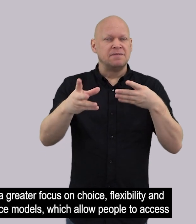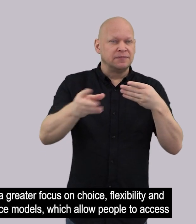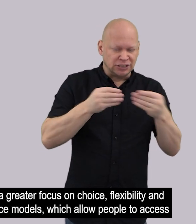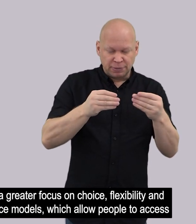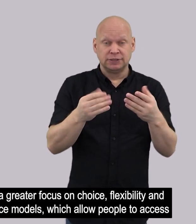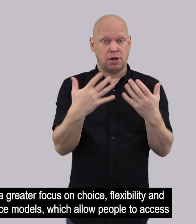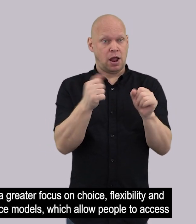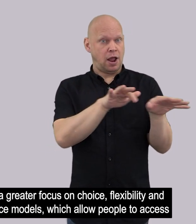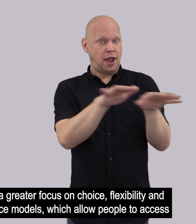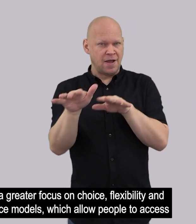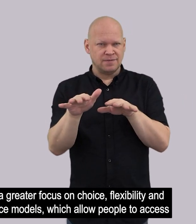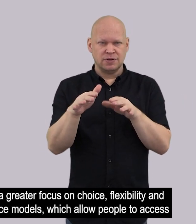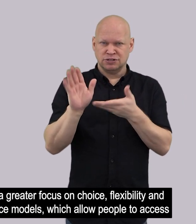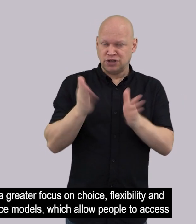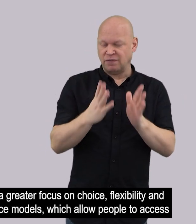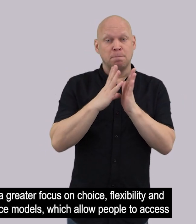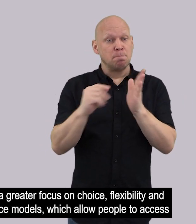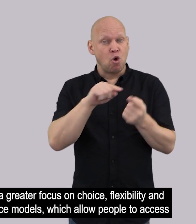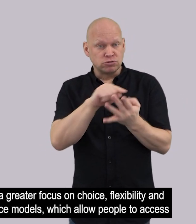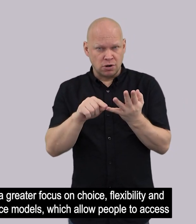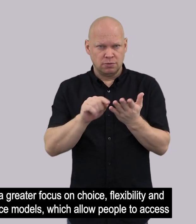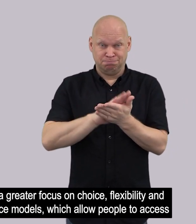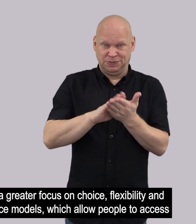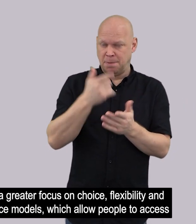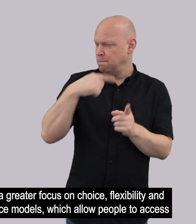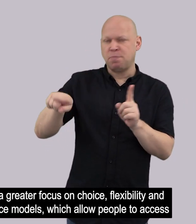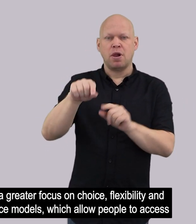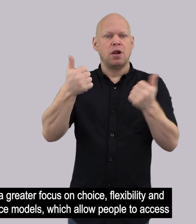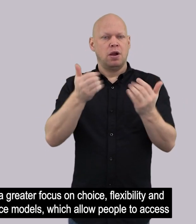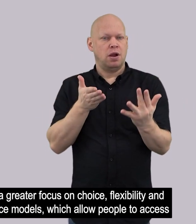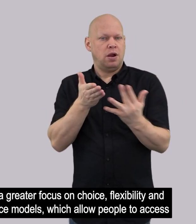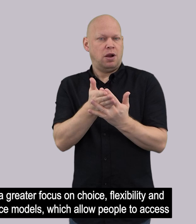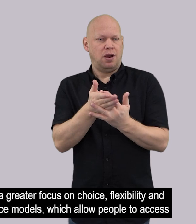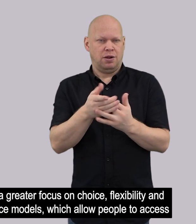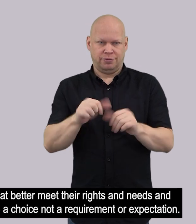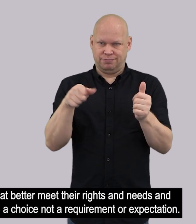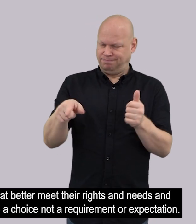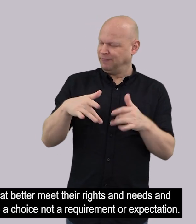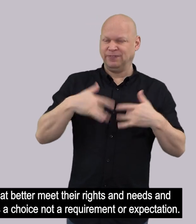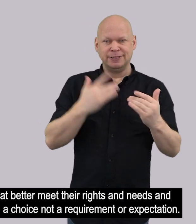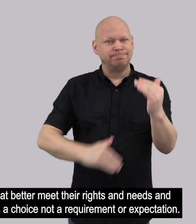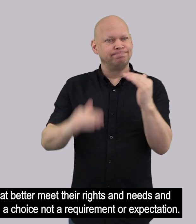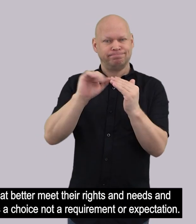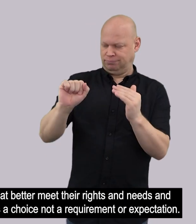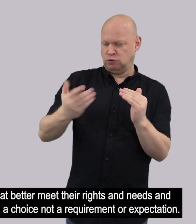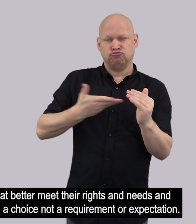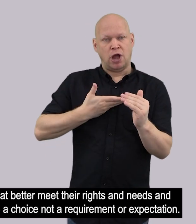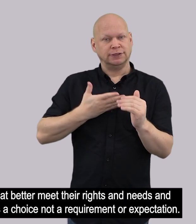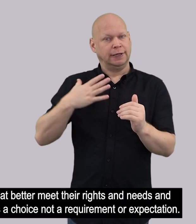choice, flexibility and availability in service models, which allow people to access service in ways that better meet their rights and needs